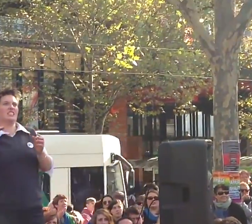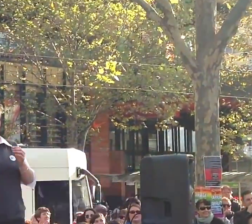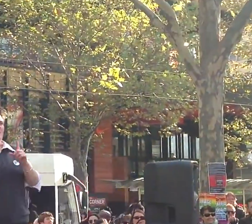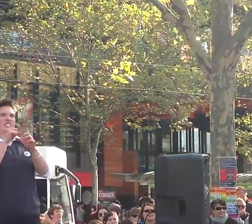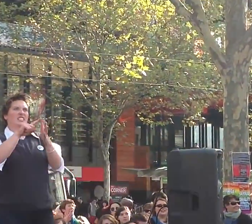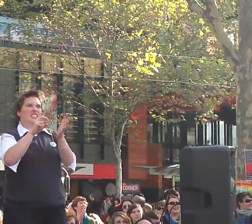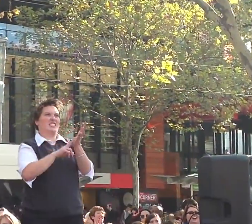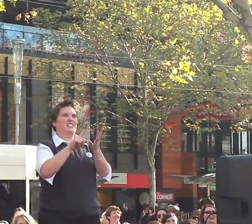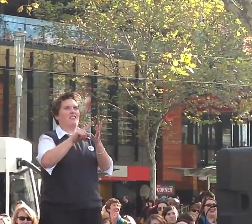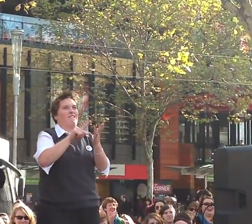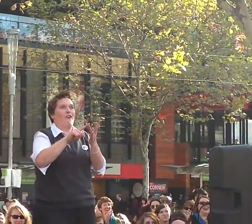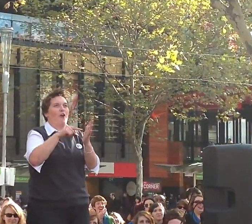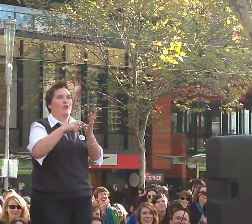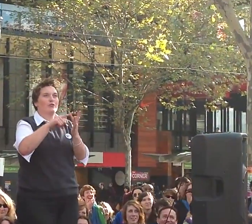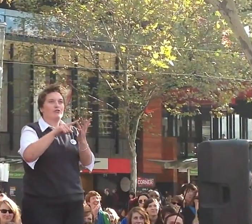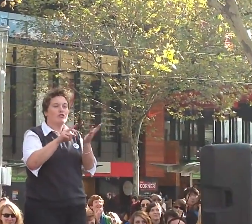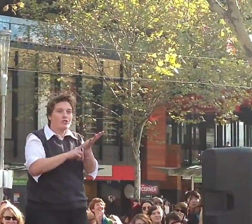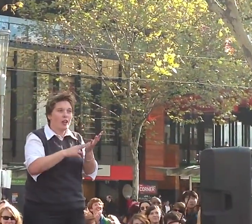know who he is.